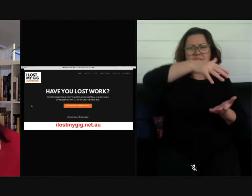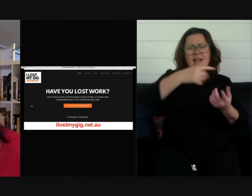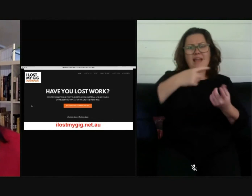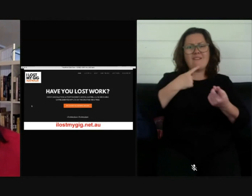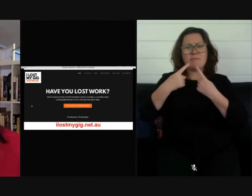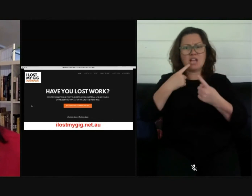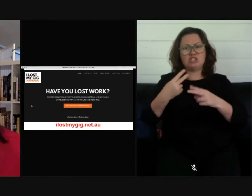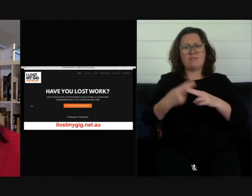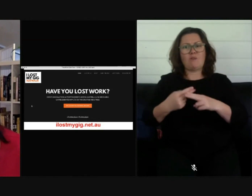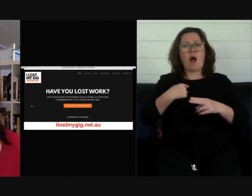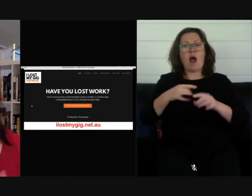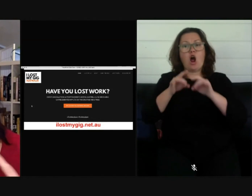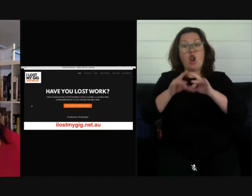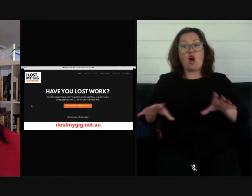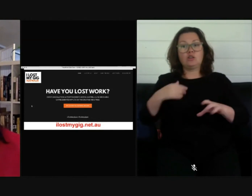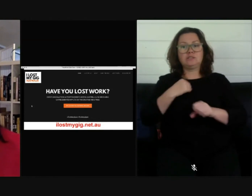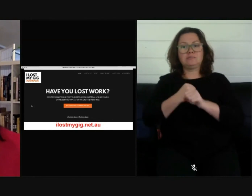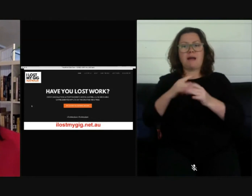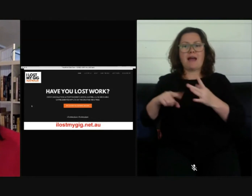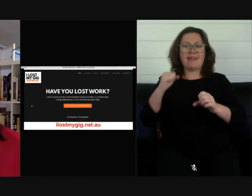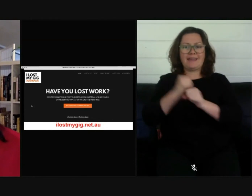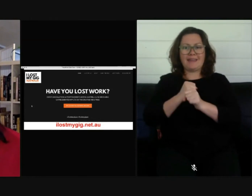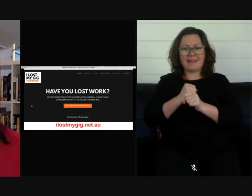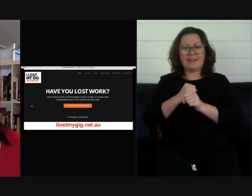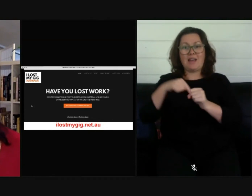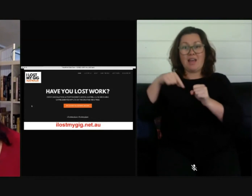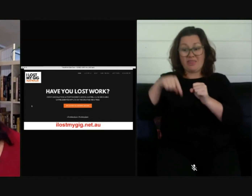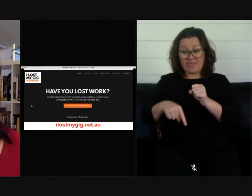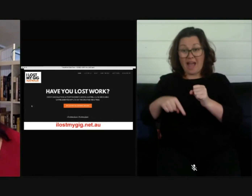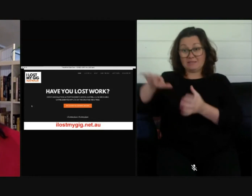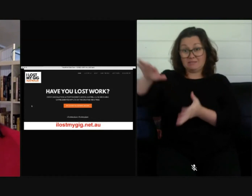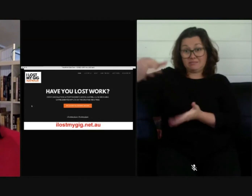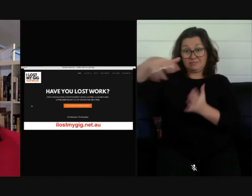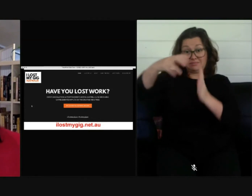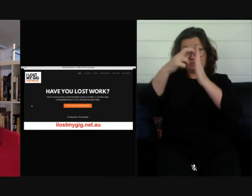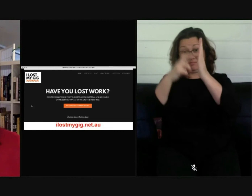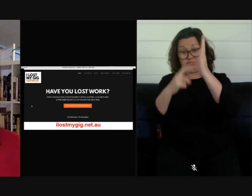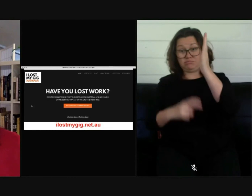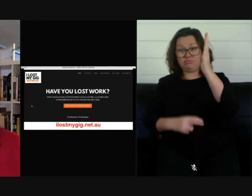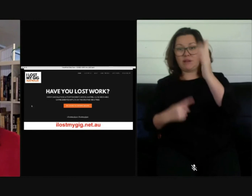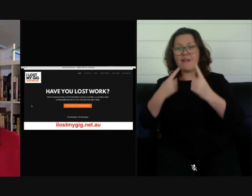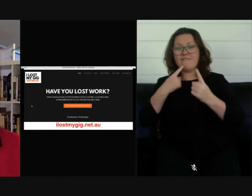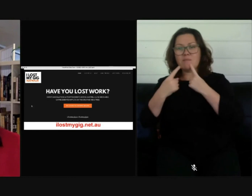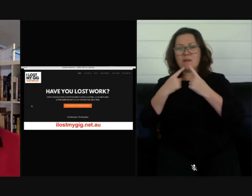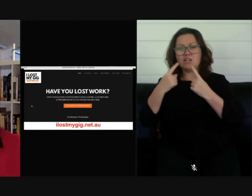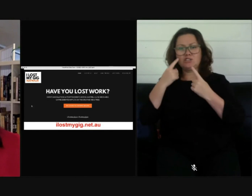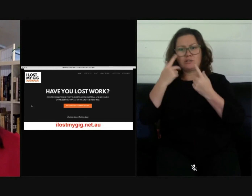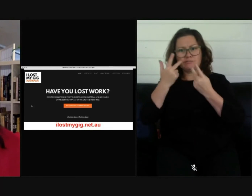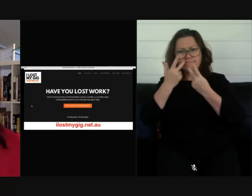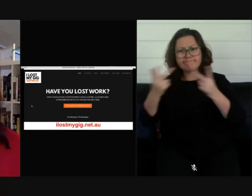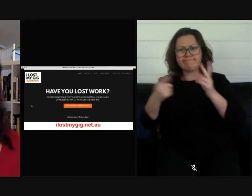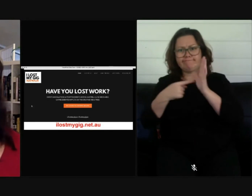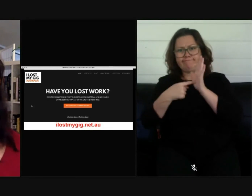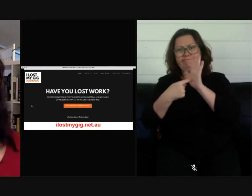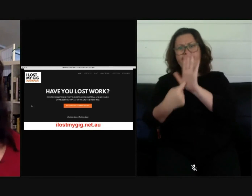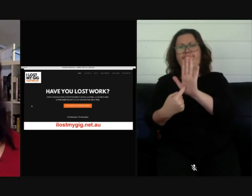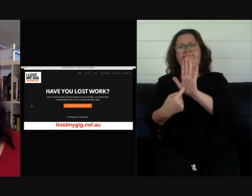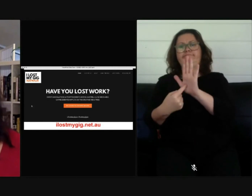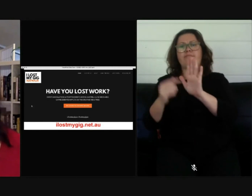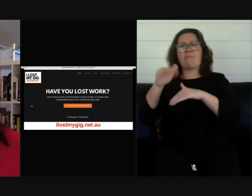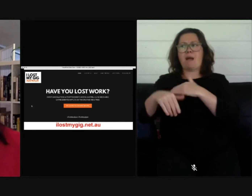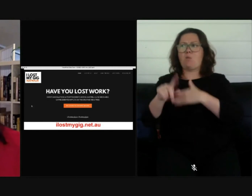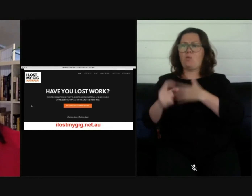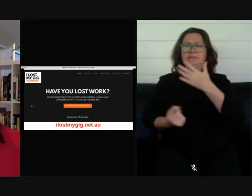for what's happening to us across the whole of our industry. So even if you haven't lost a huge amount of work, please do go and register